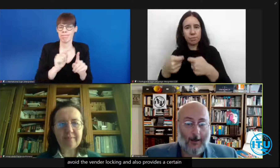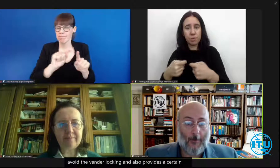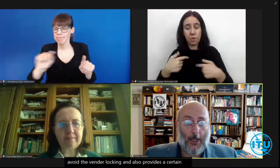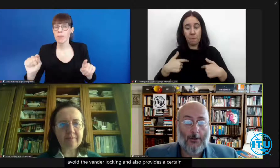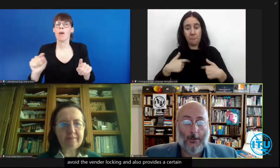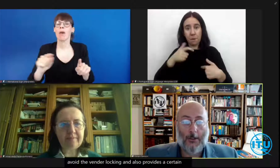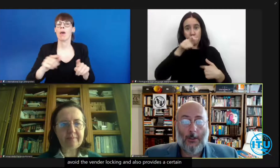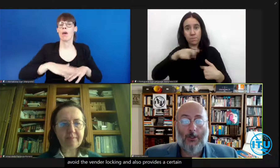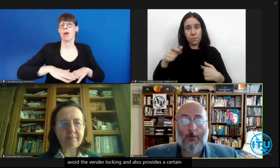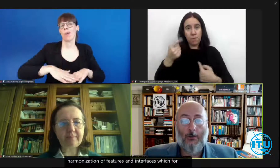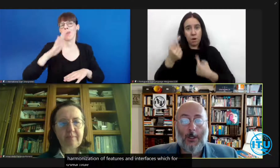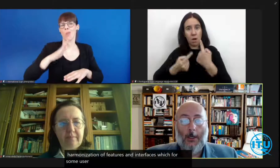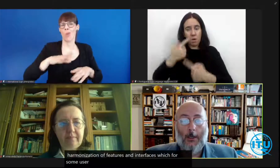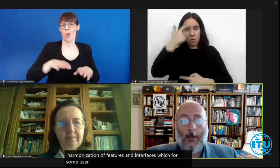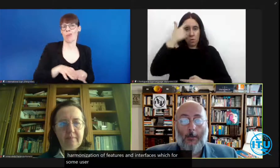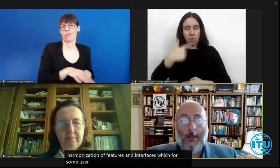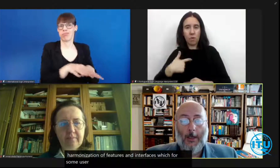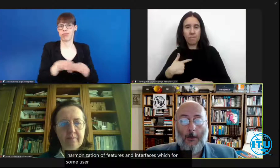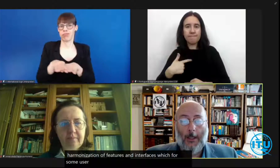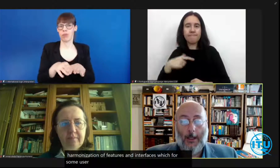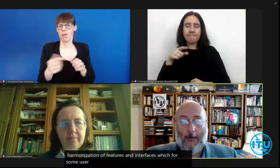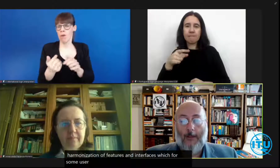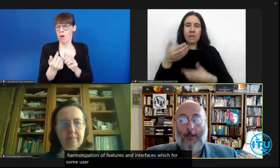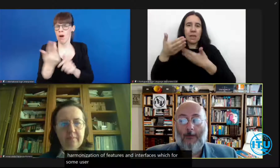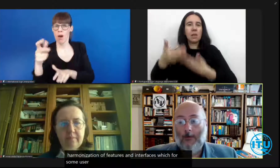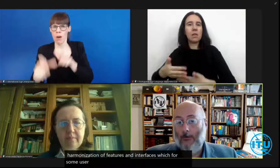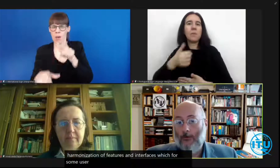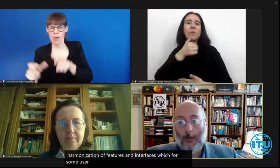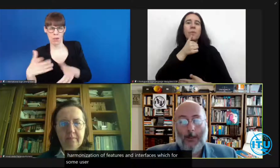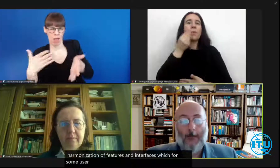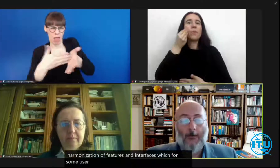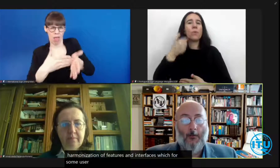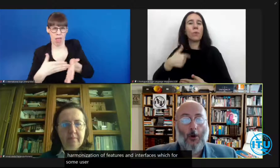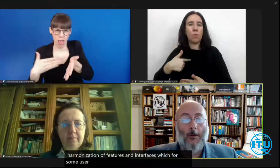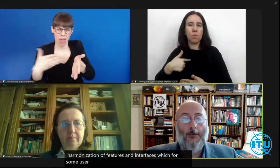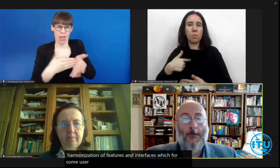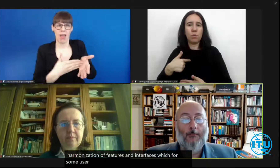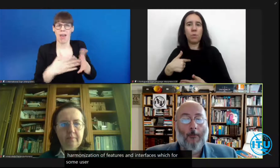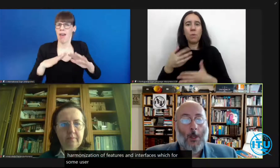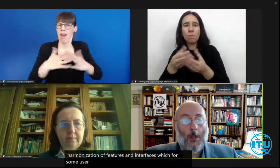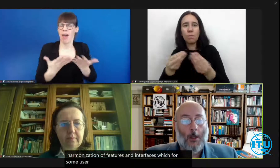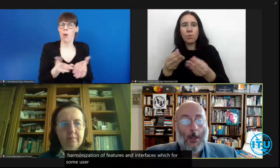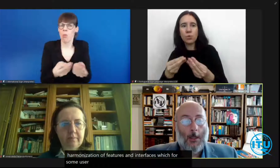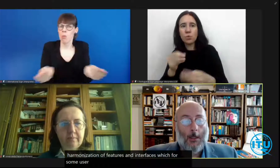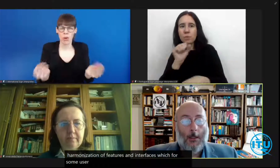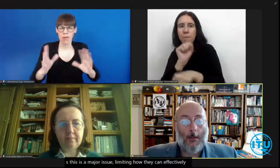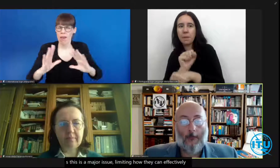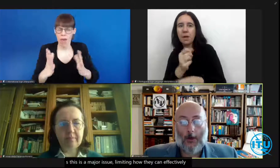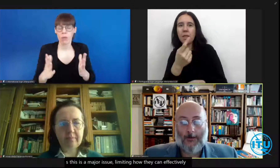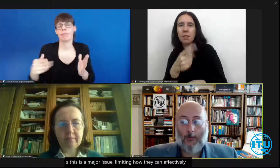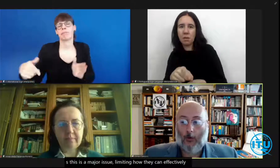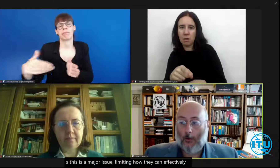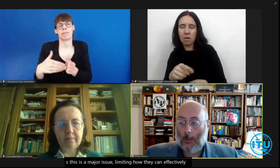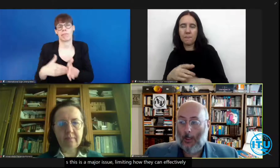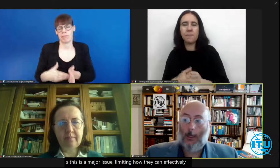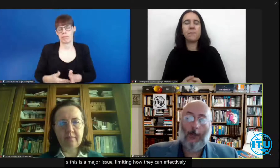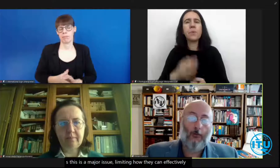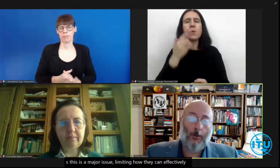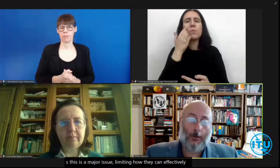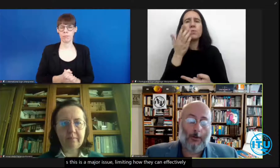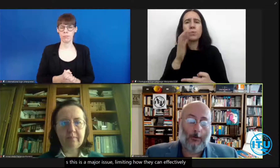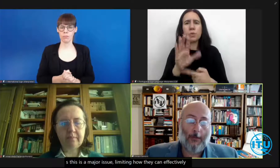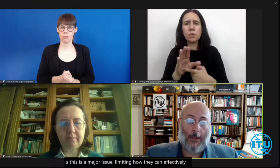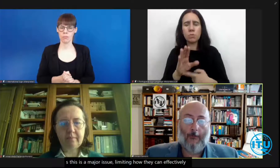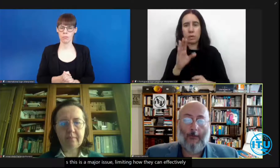is a major issue, limiting how they can effectively use these products. For example,